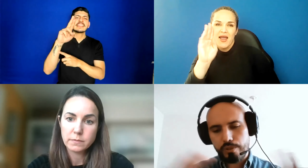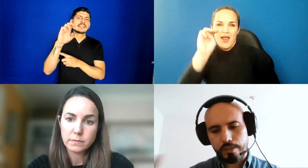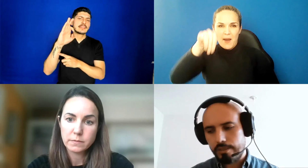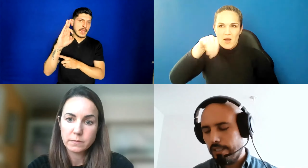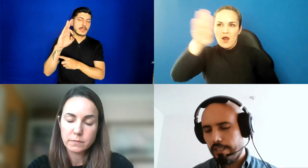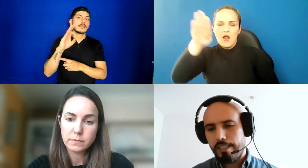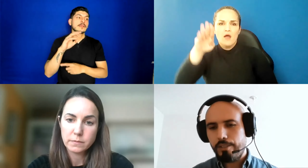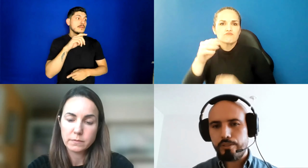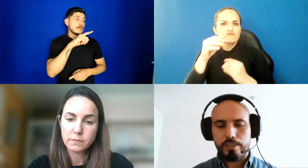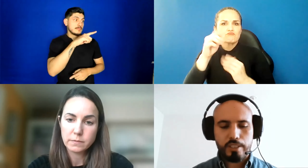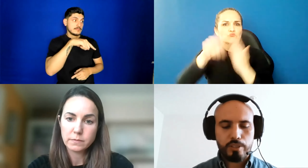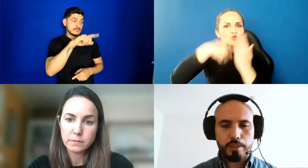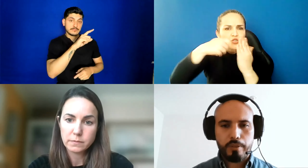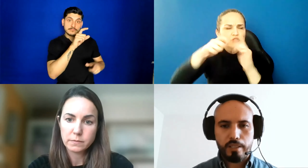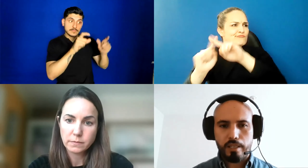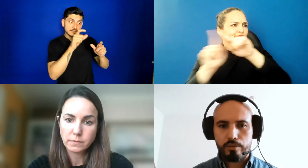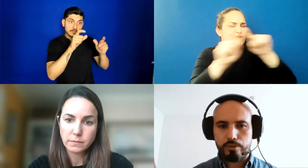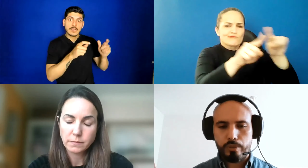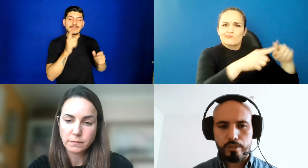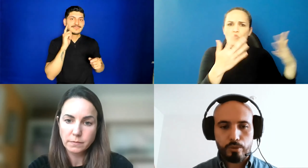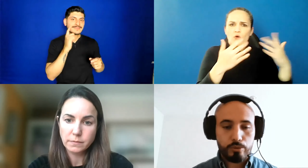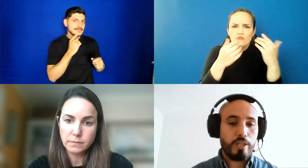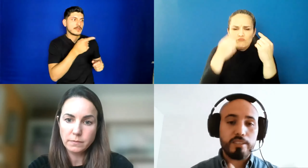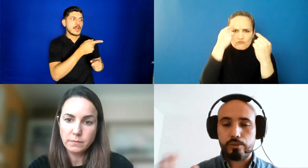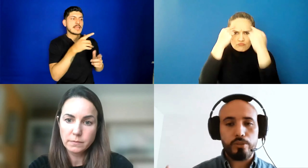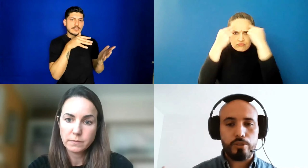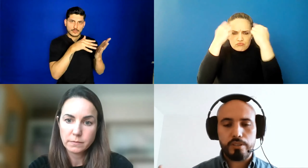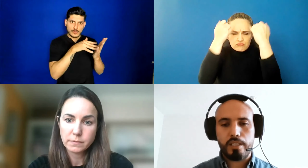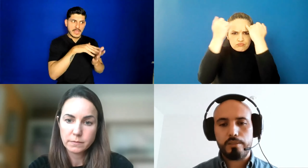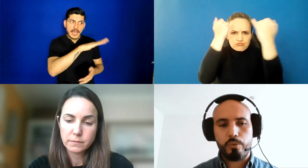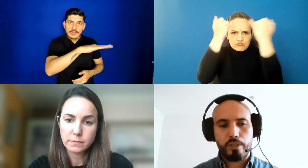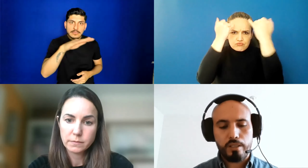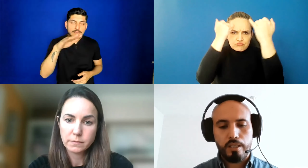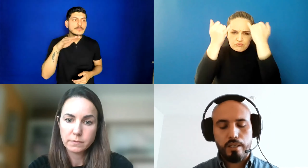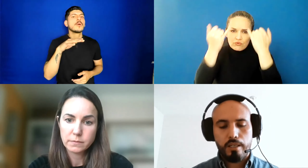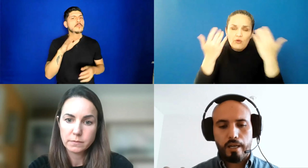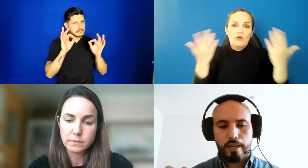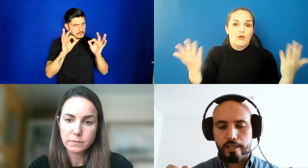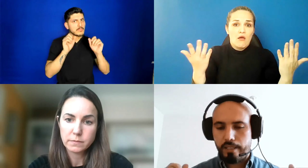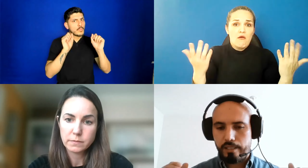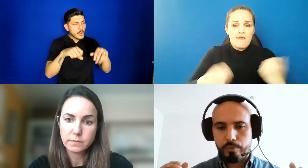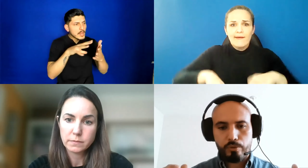project called PyTech. So there are many innovative projects